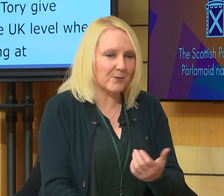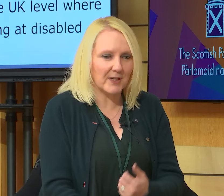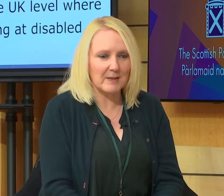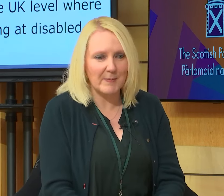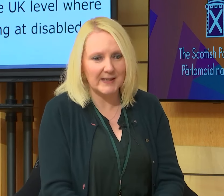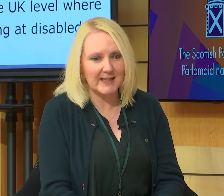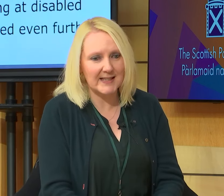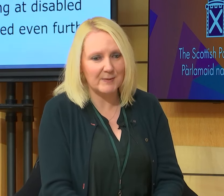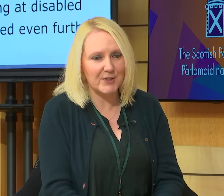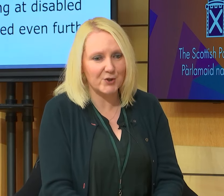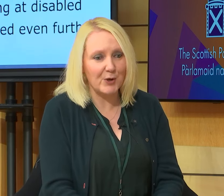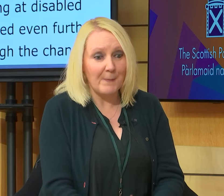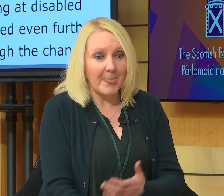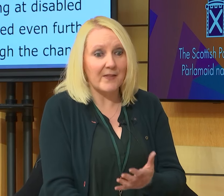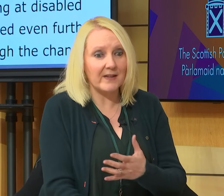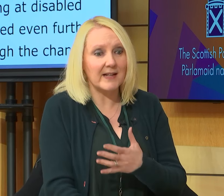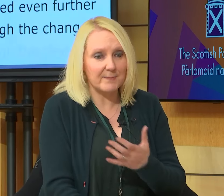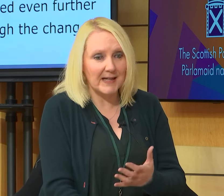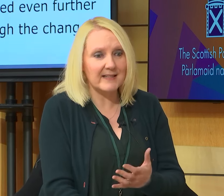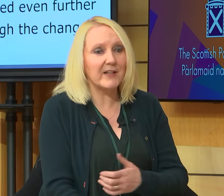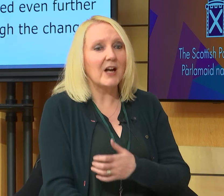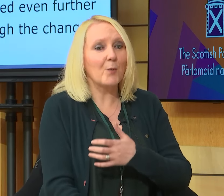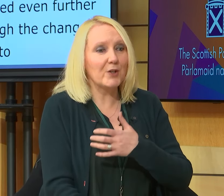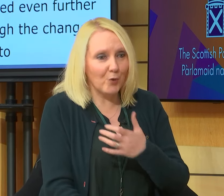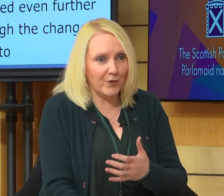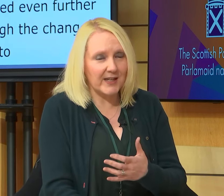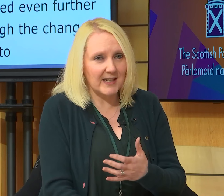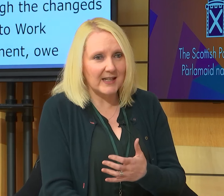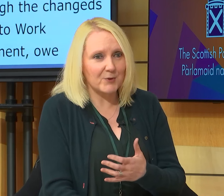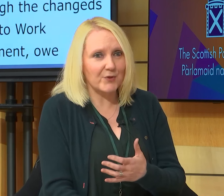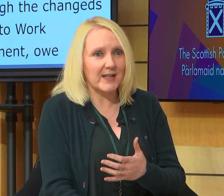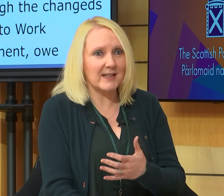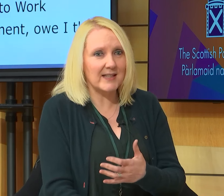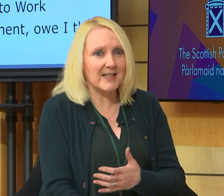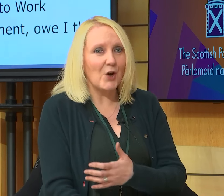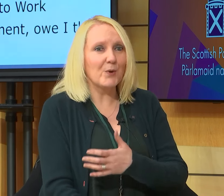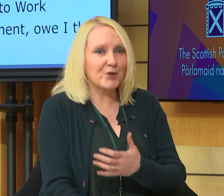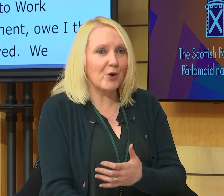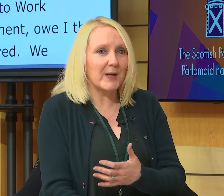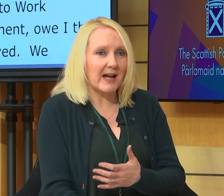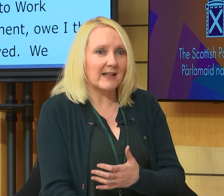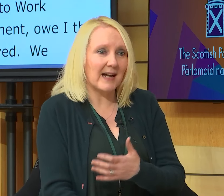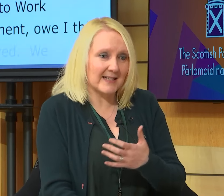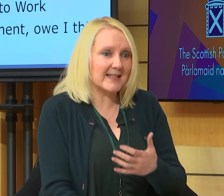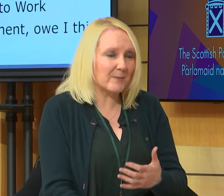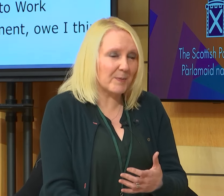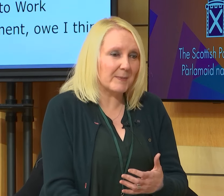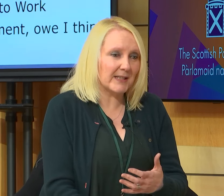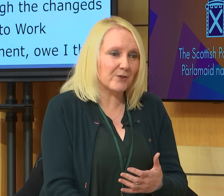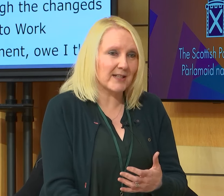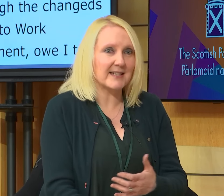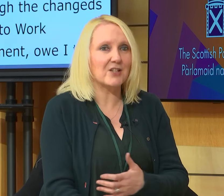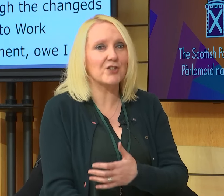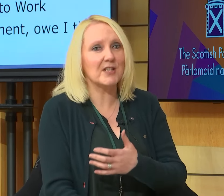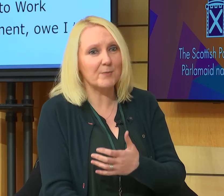be made to work capability assessments. So I think that's massive. We know that hate crime's on the increase. We do all we can as disabled